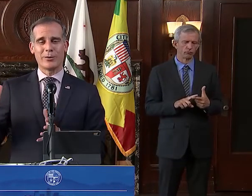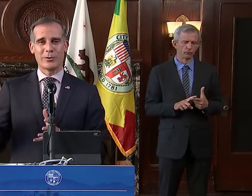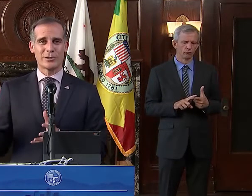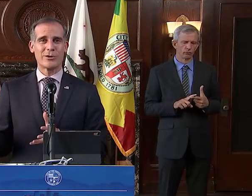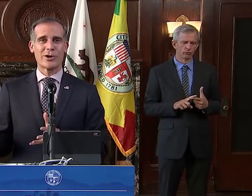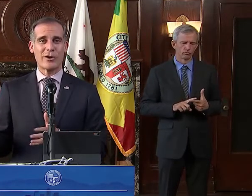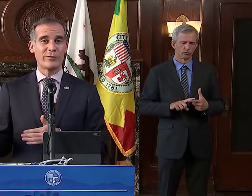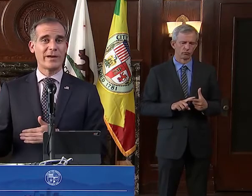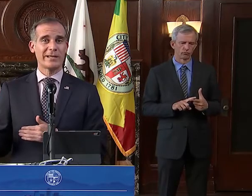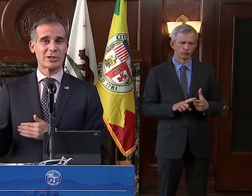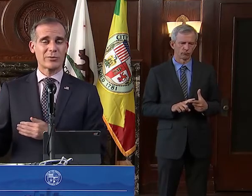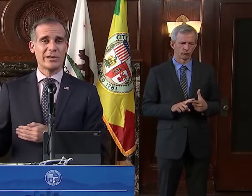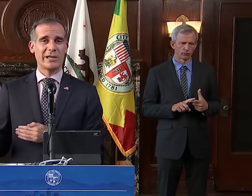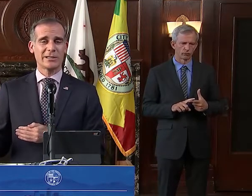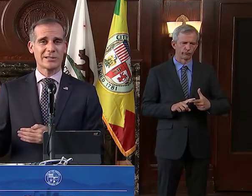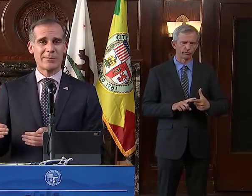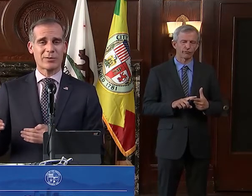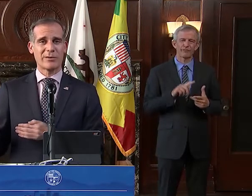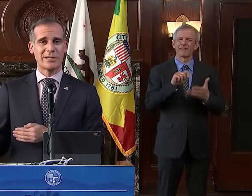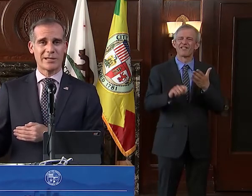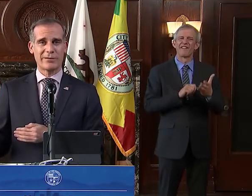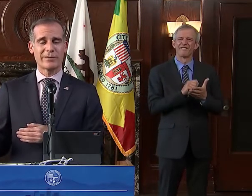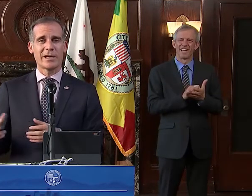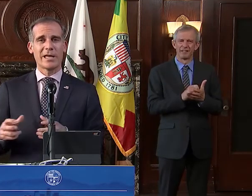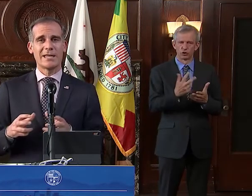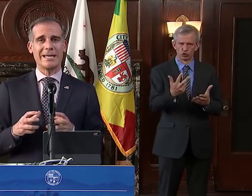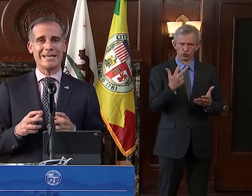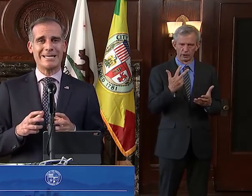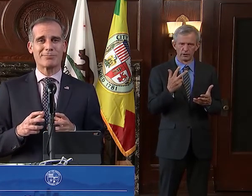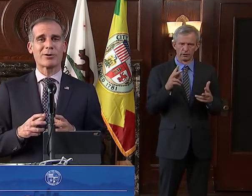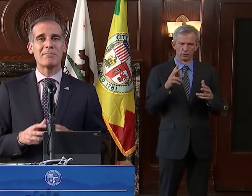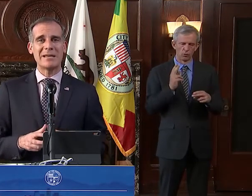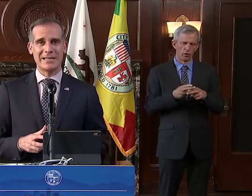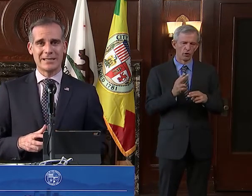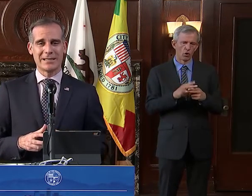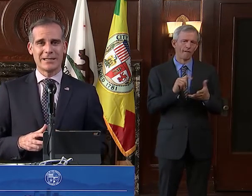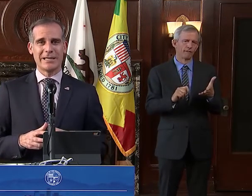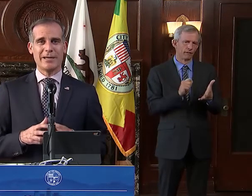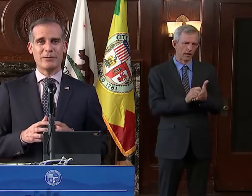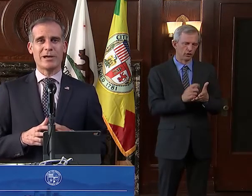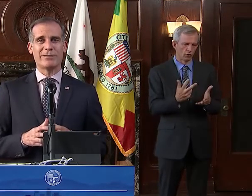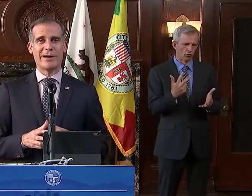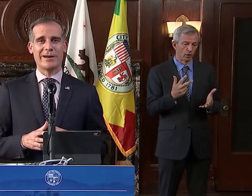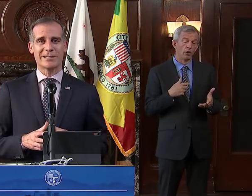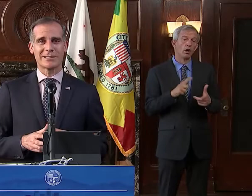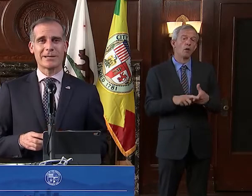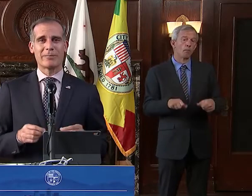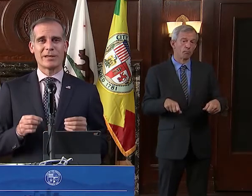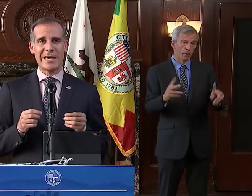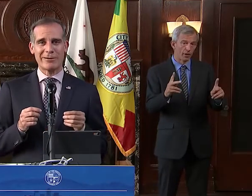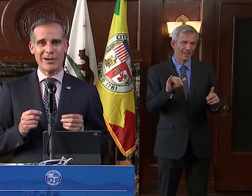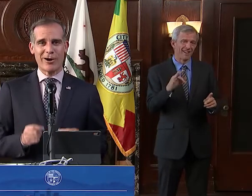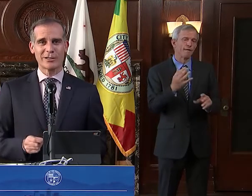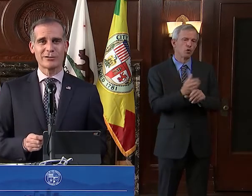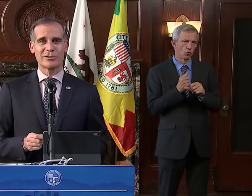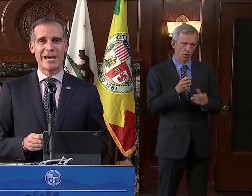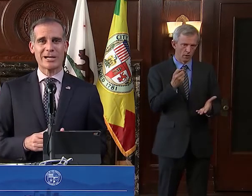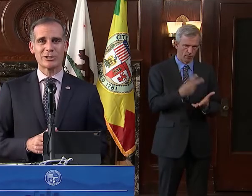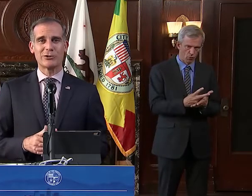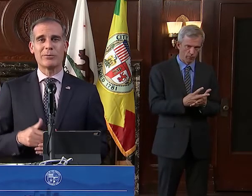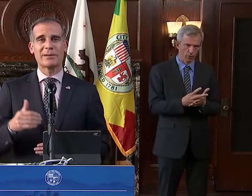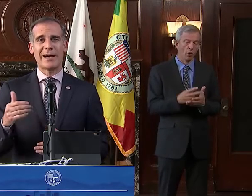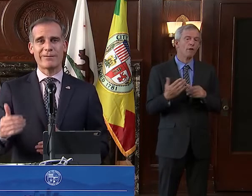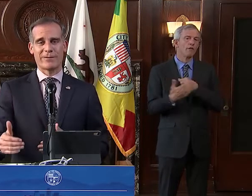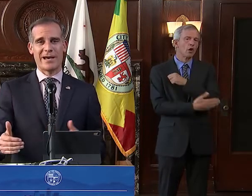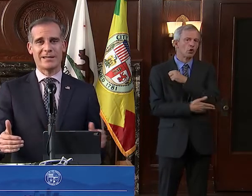then the so-called phase 3, step 3 stuff that is permitted if you get a variance. The county also took